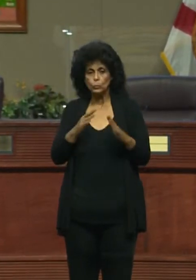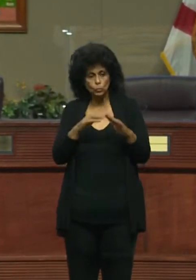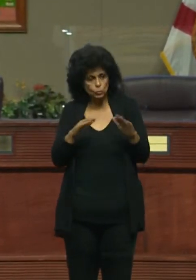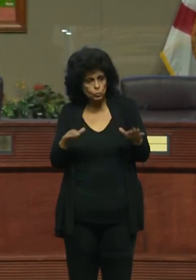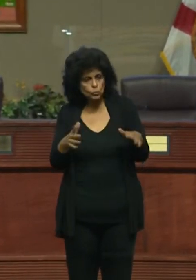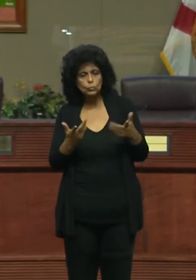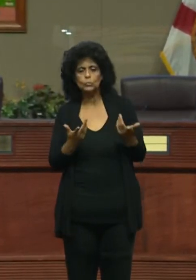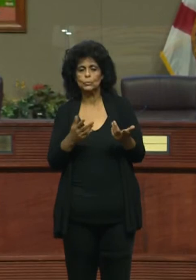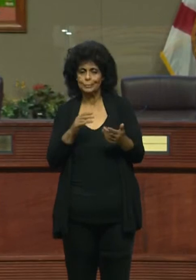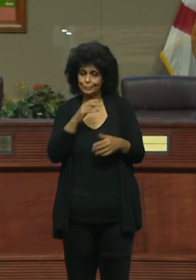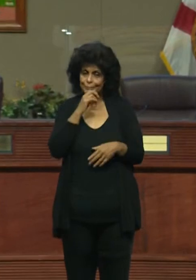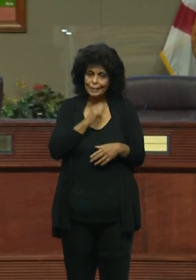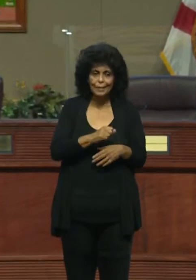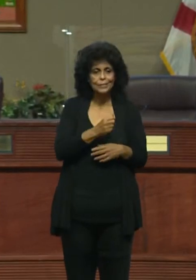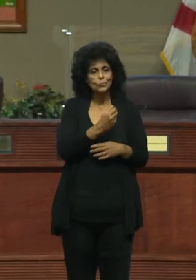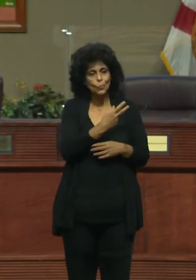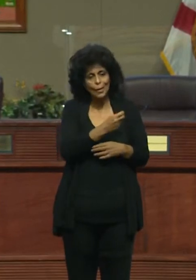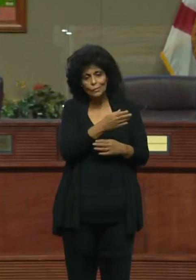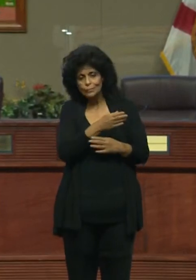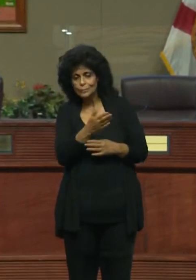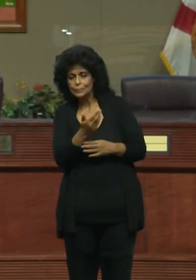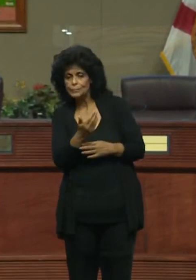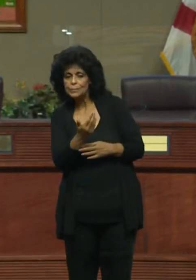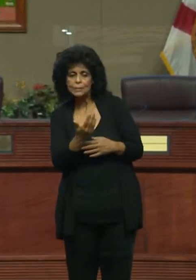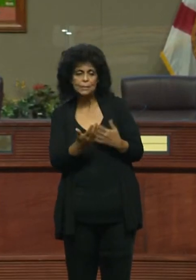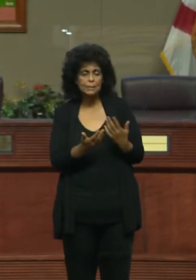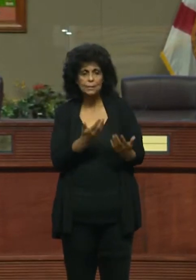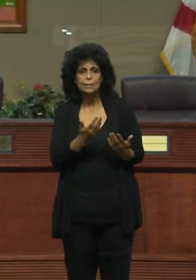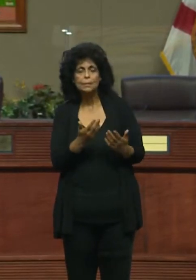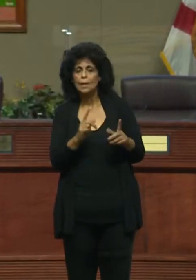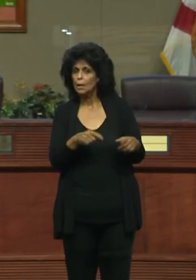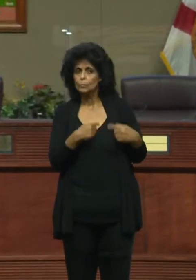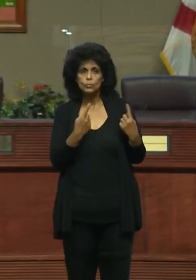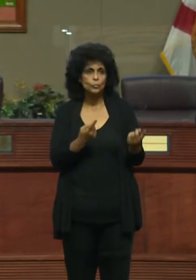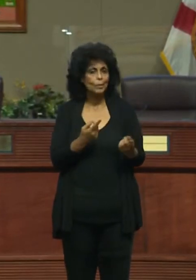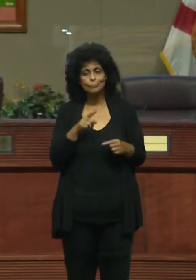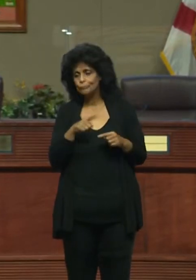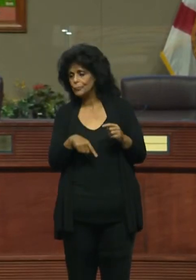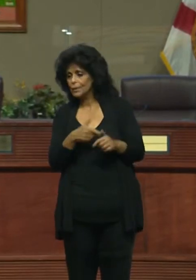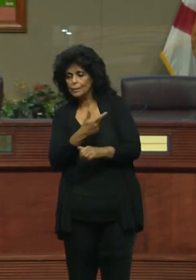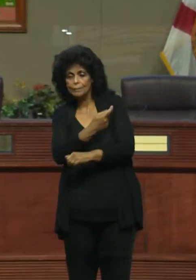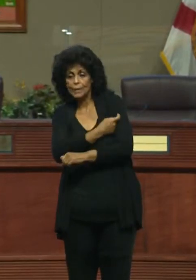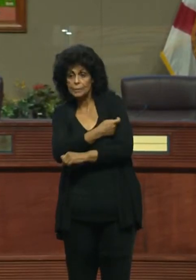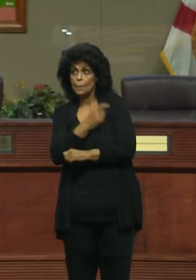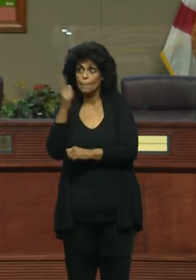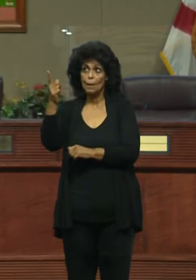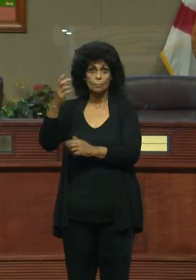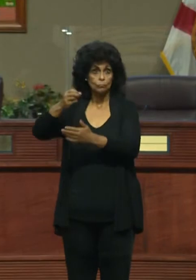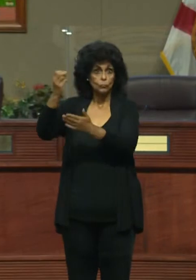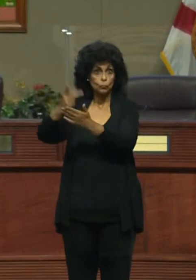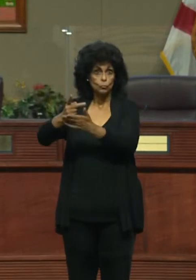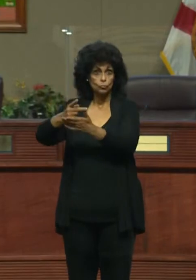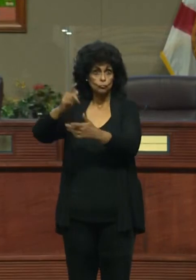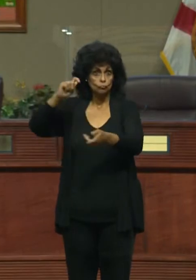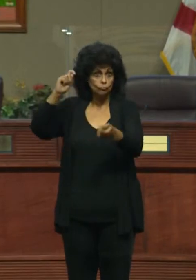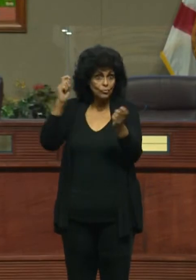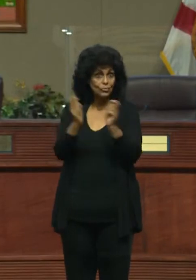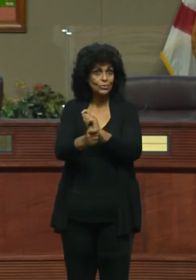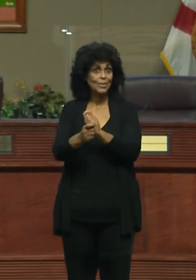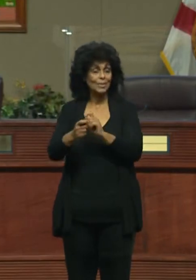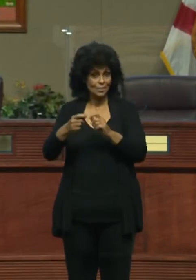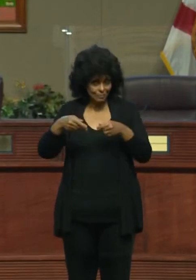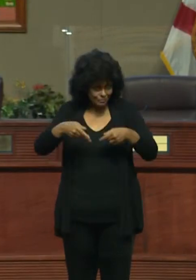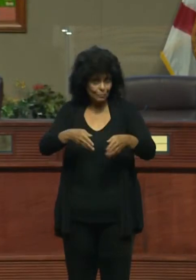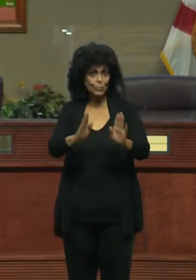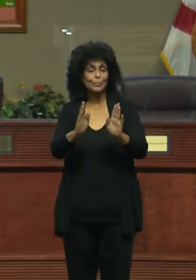within that age group. And so I think that if that does happen, we'll see a little bit of a bump in the number of people who want to